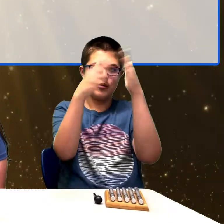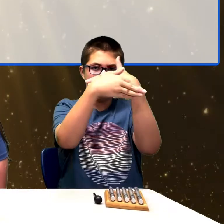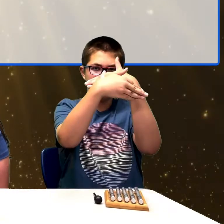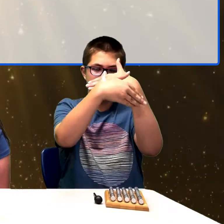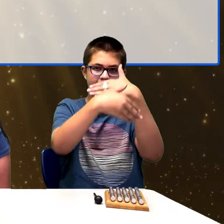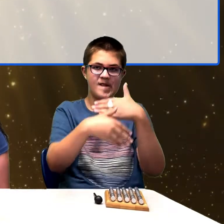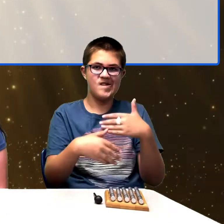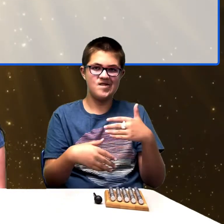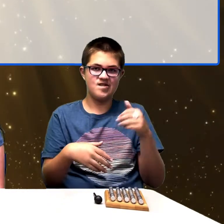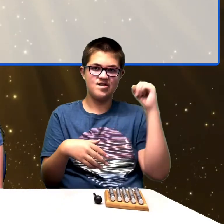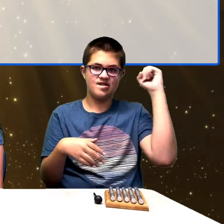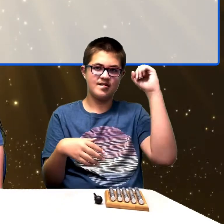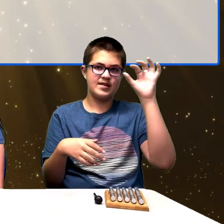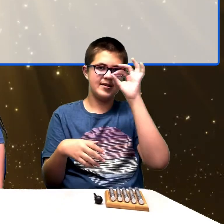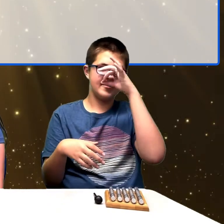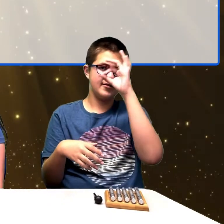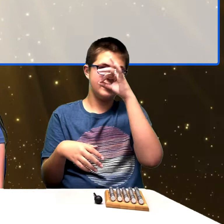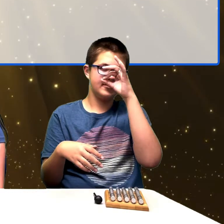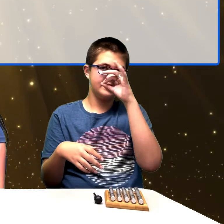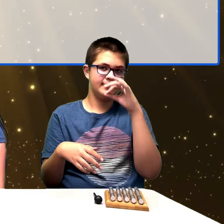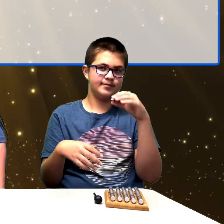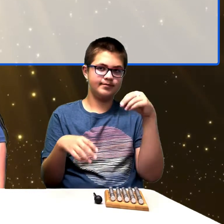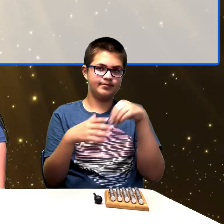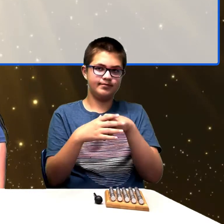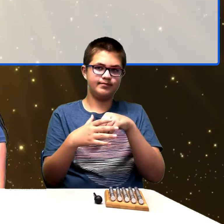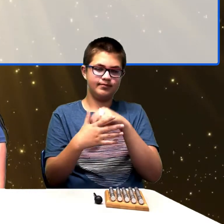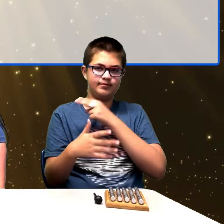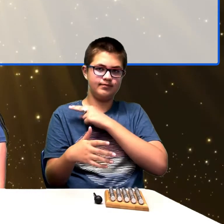out to Fox and Ms. Harris's class.